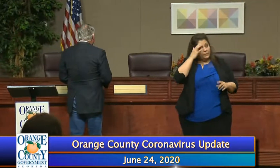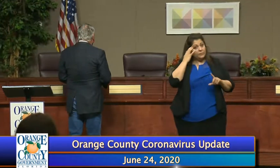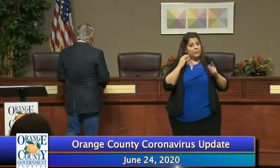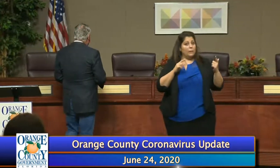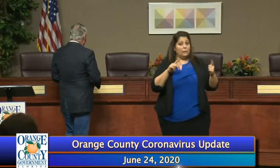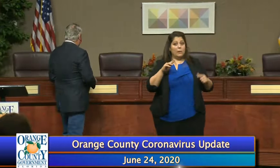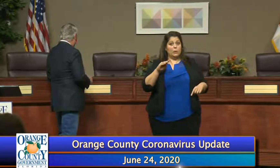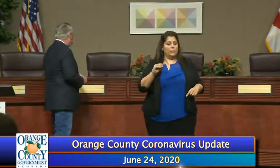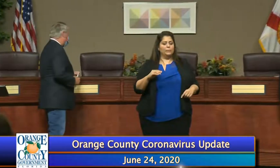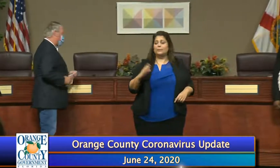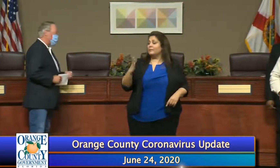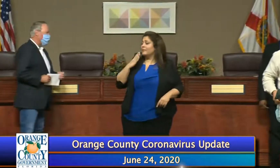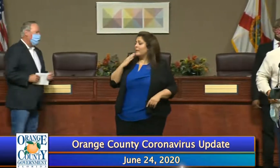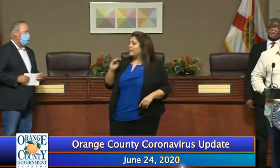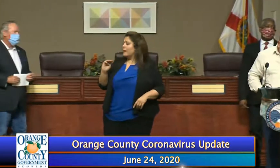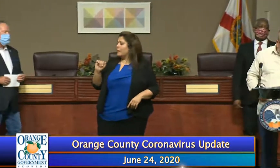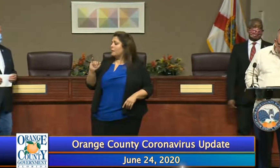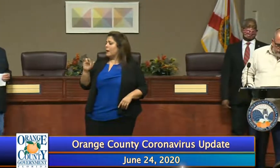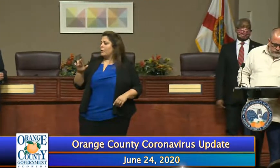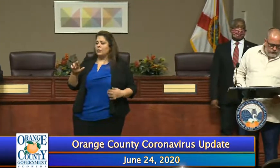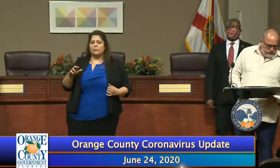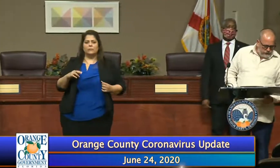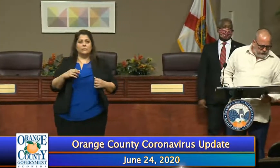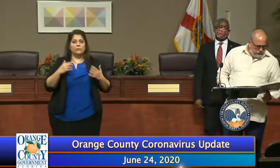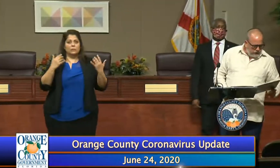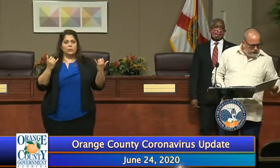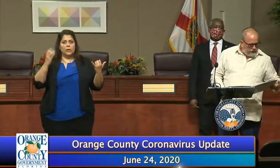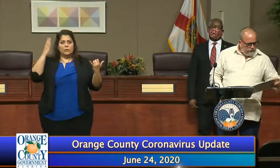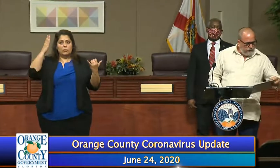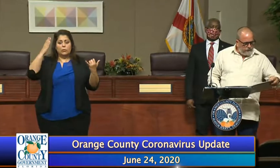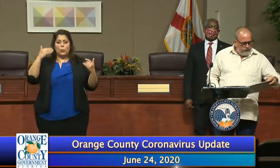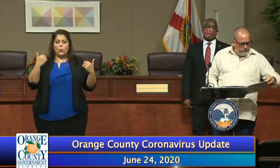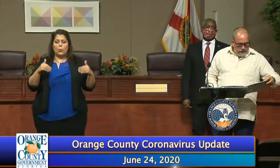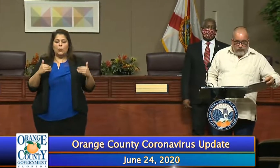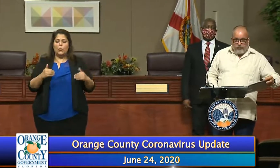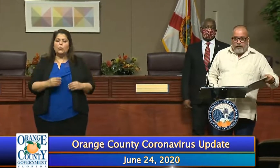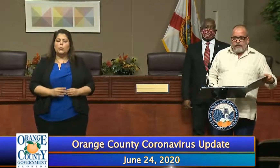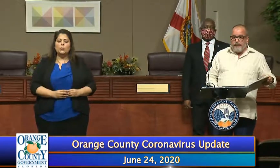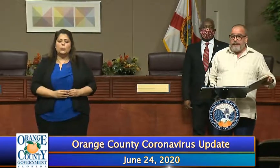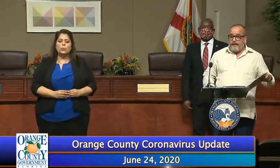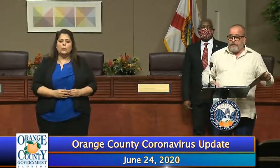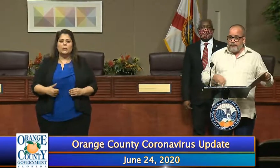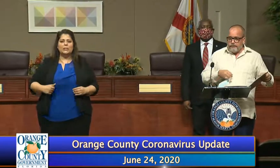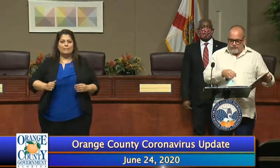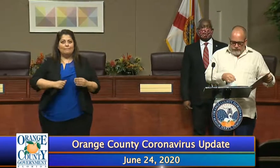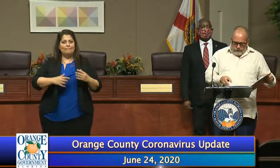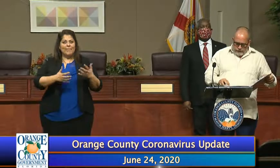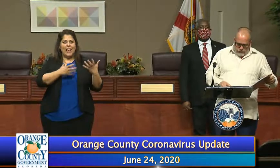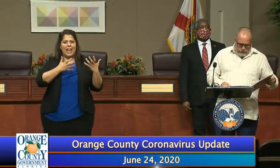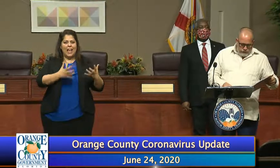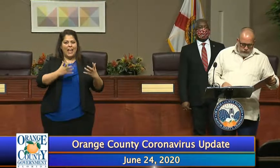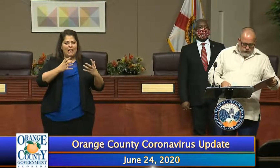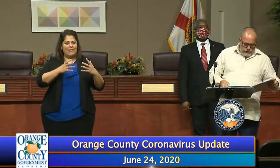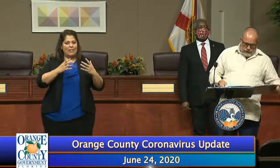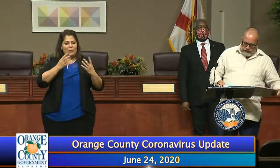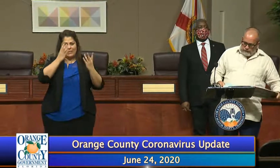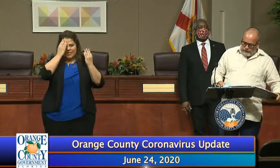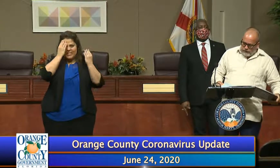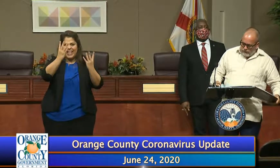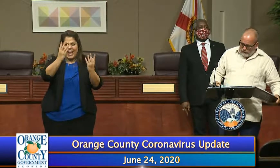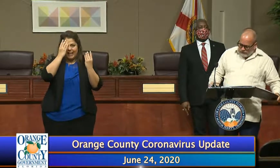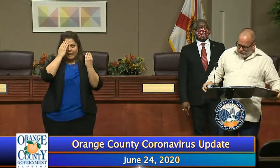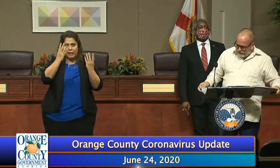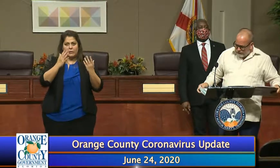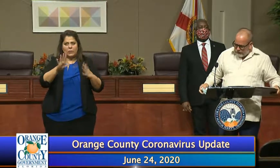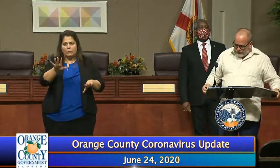Thank you, Mayor. So the presentation today is going to be a little bit of data heavy, so bear with me a little bit.